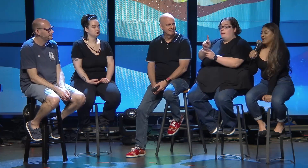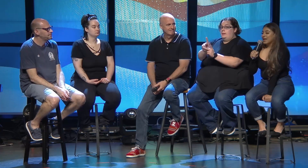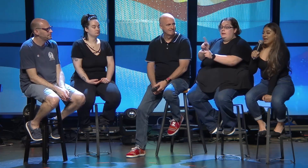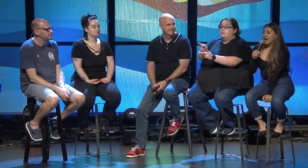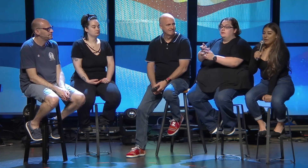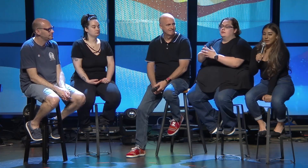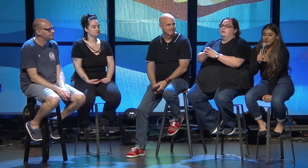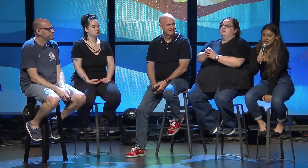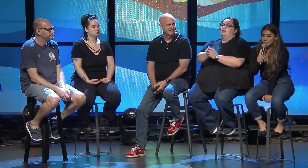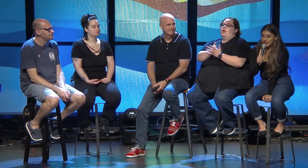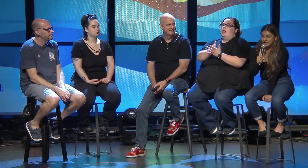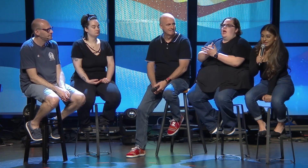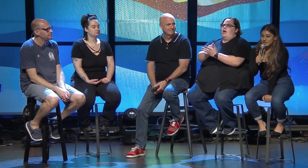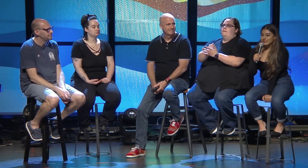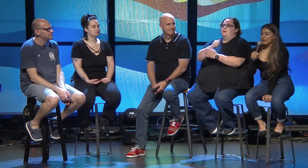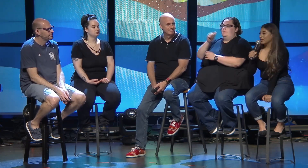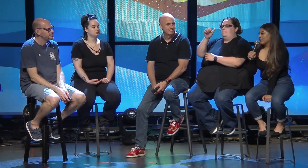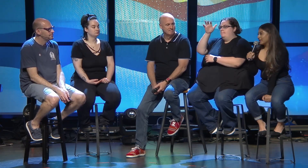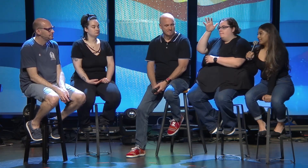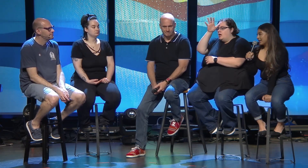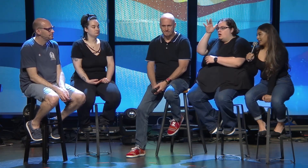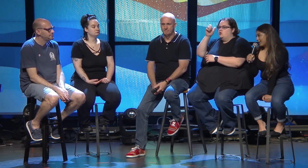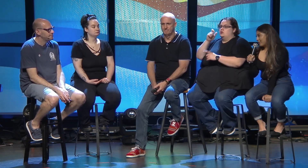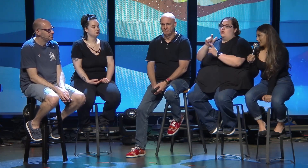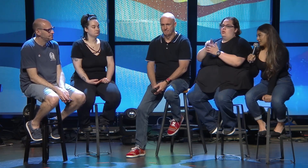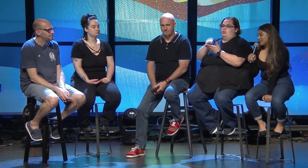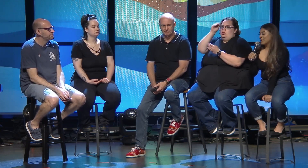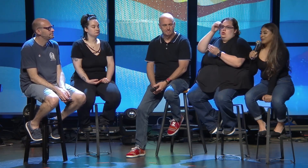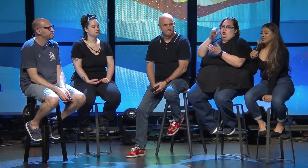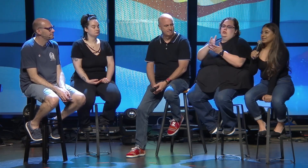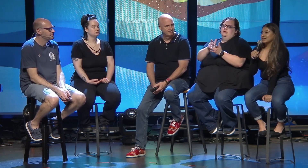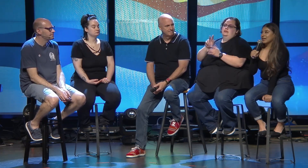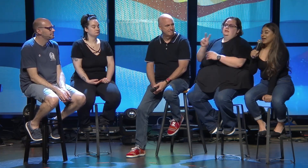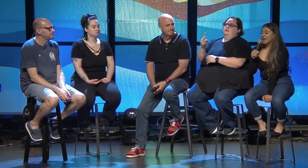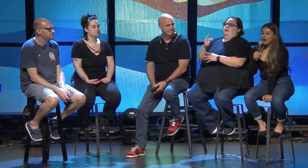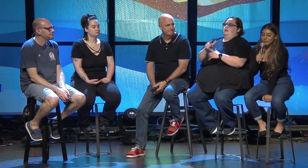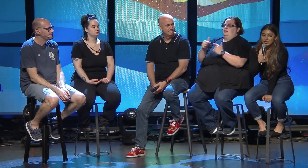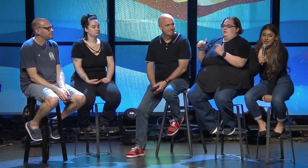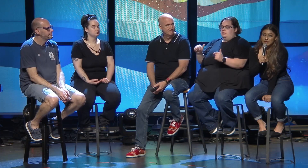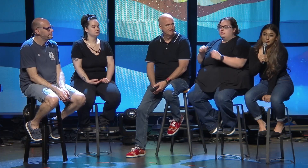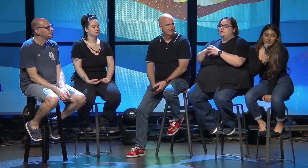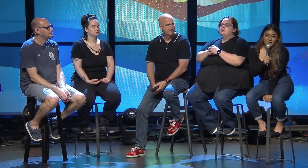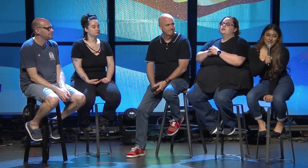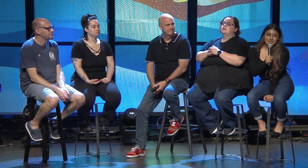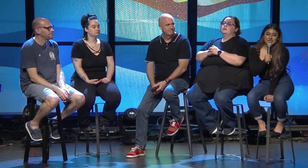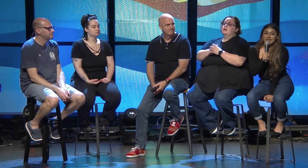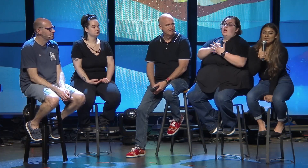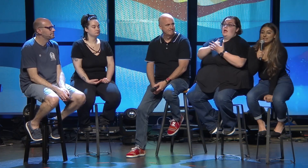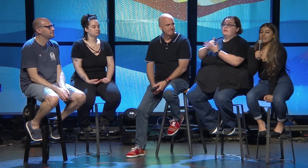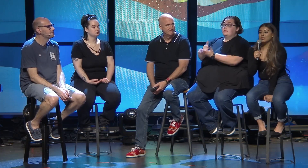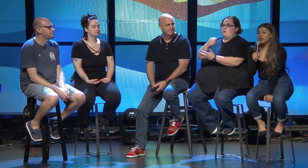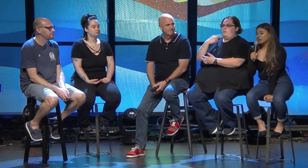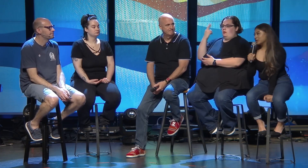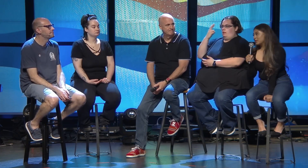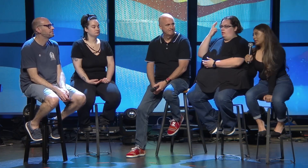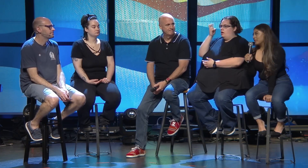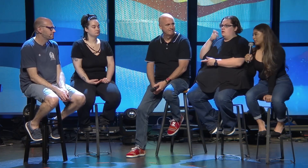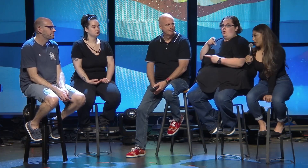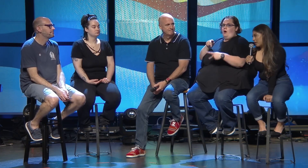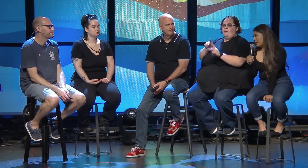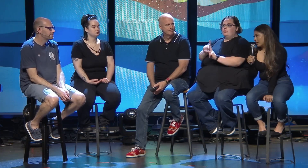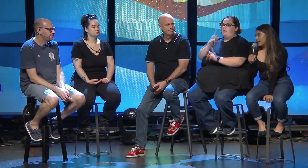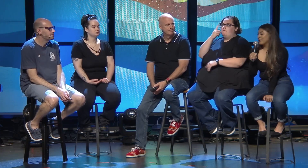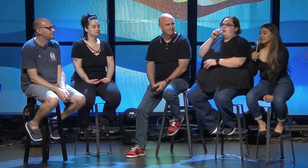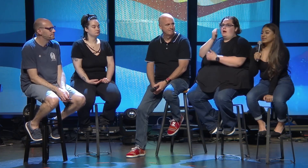was helping those parents learn a second language. It was helping them realize that there's opportunity